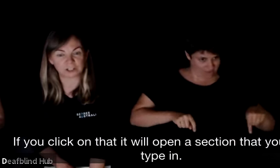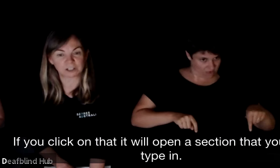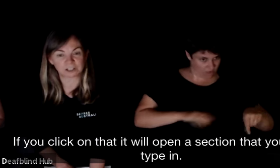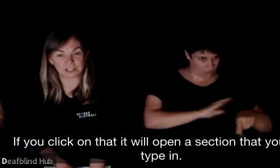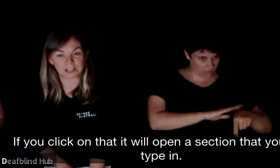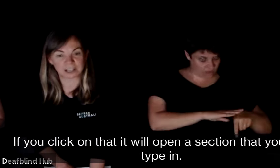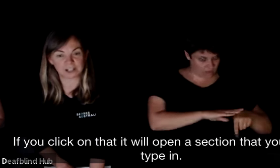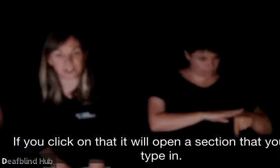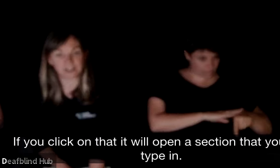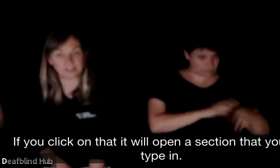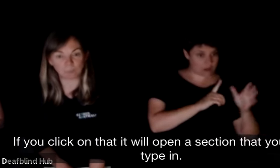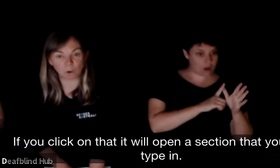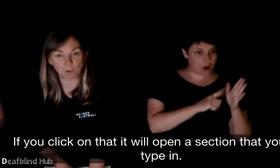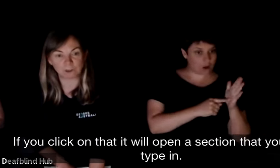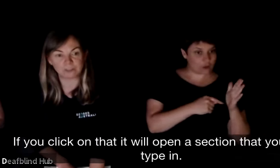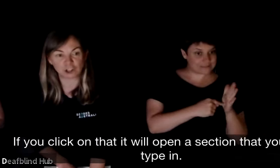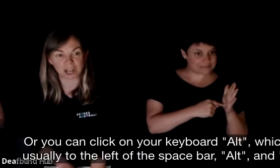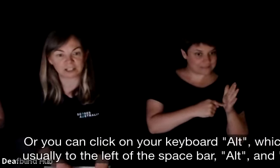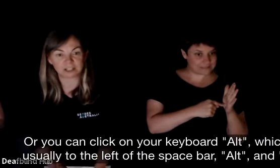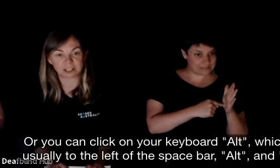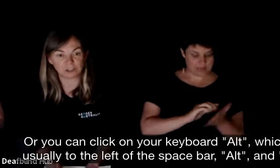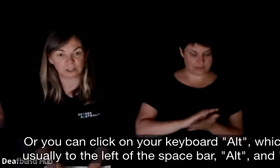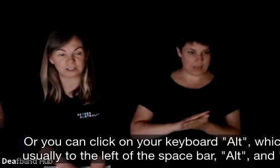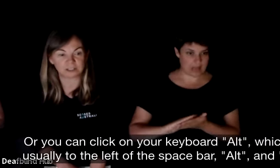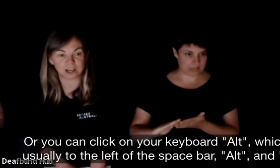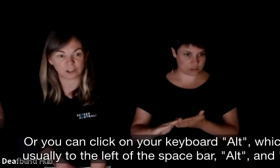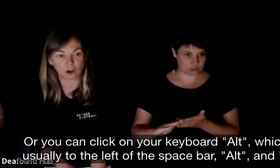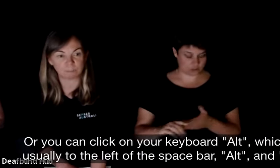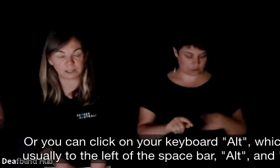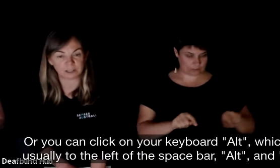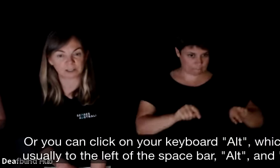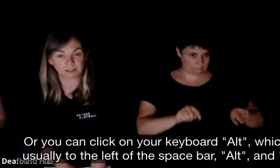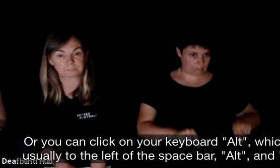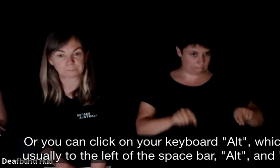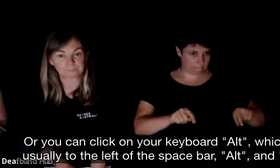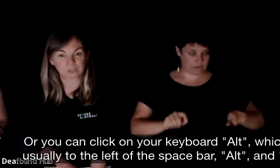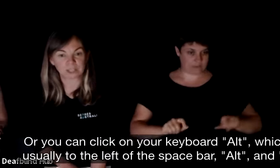H, letter H. That will open the chat and you can start typing.